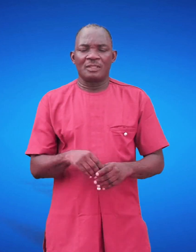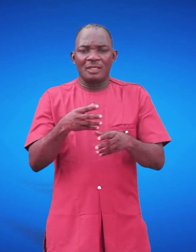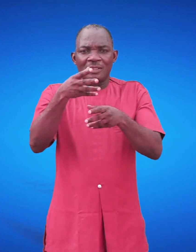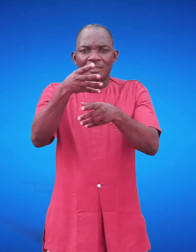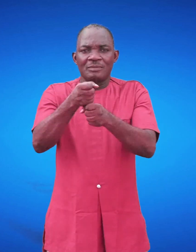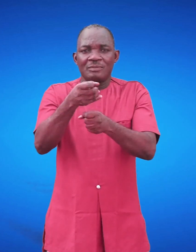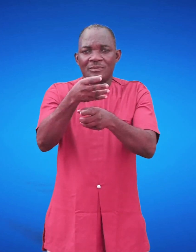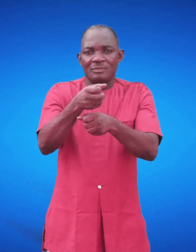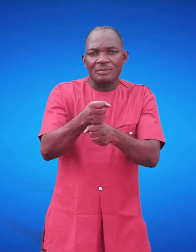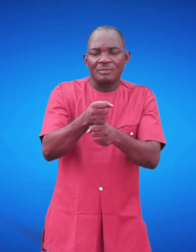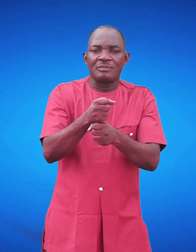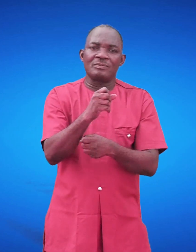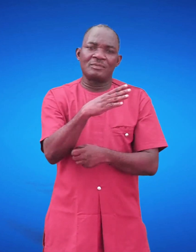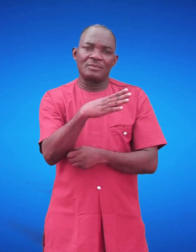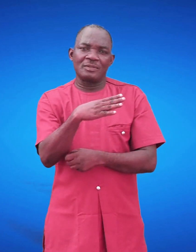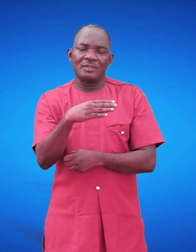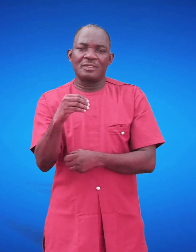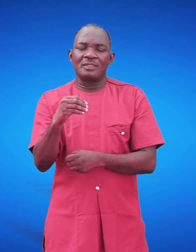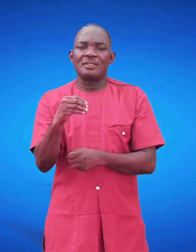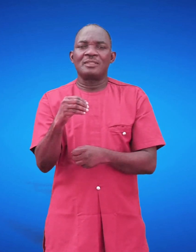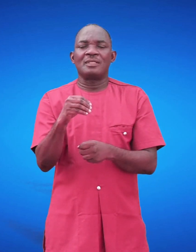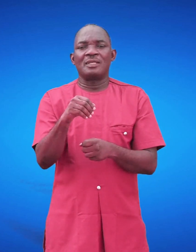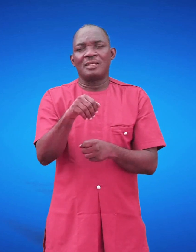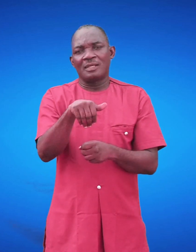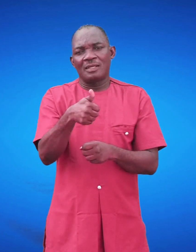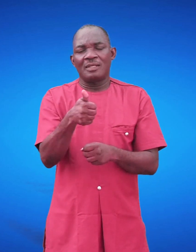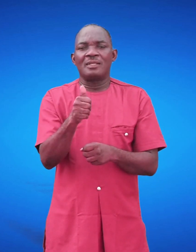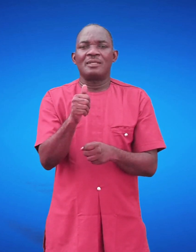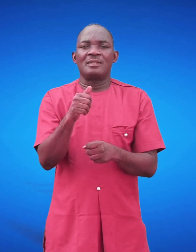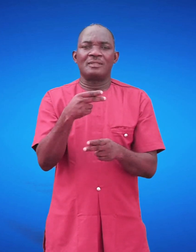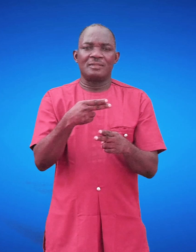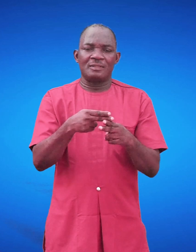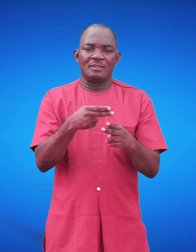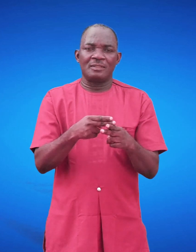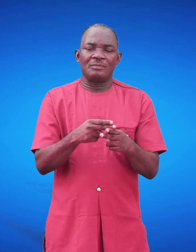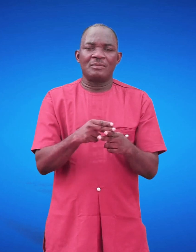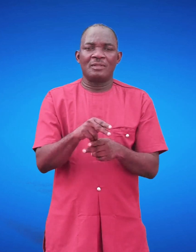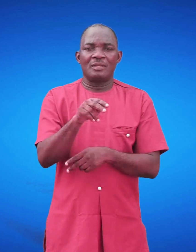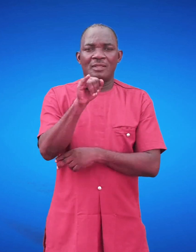Abbreviations and acronyms. II.